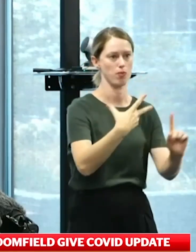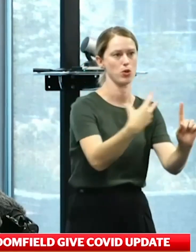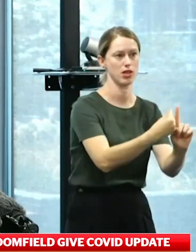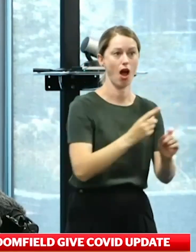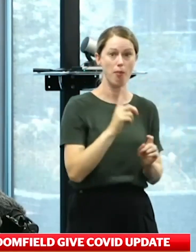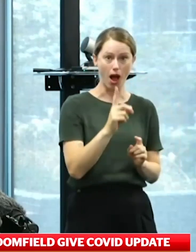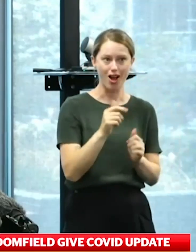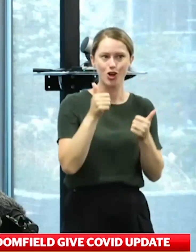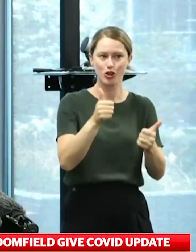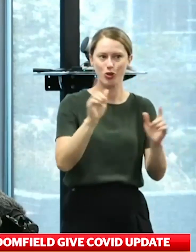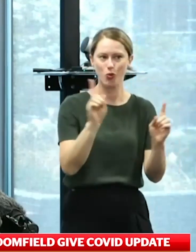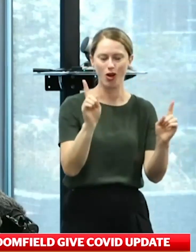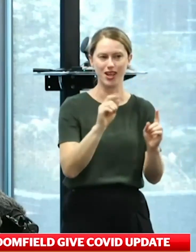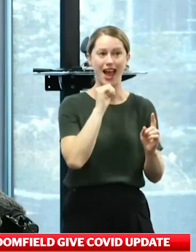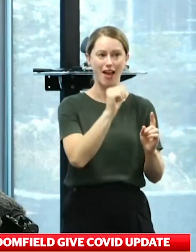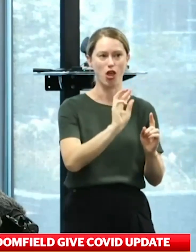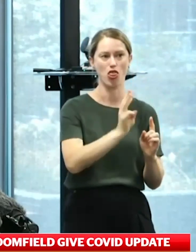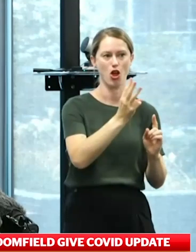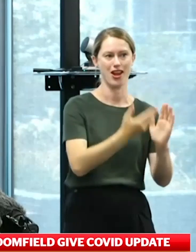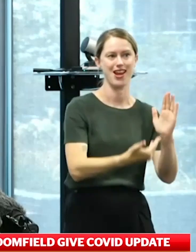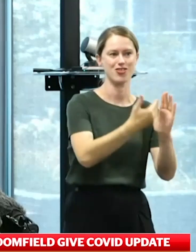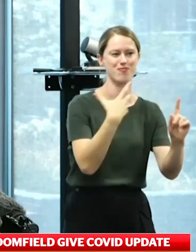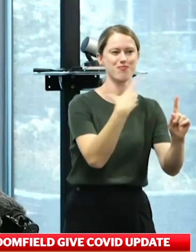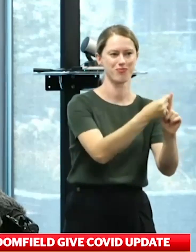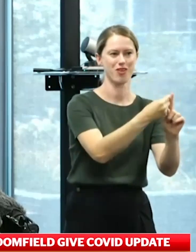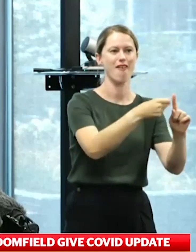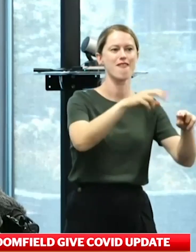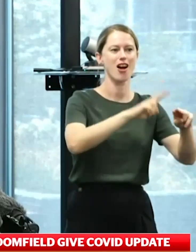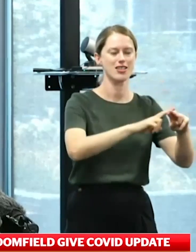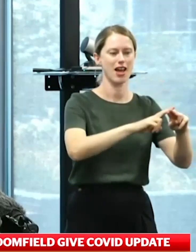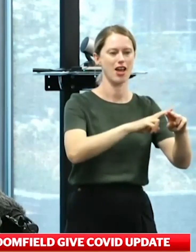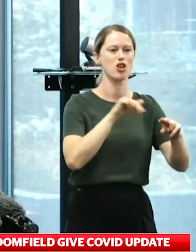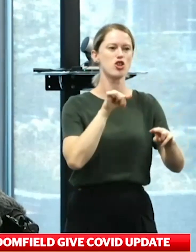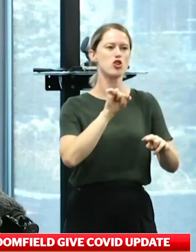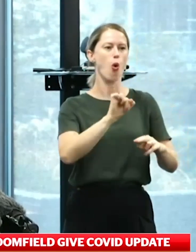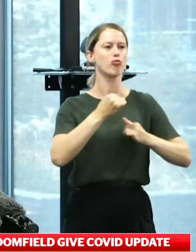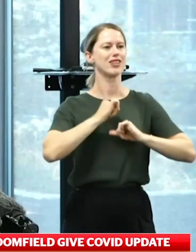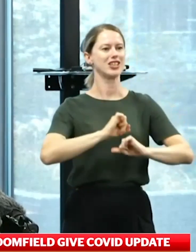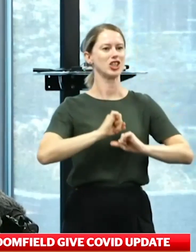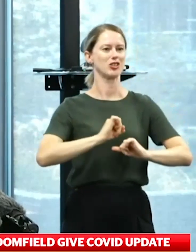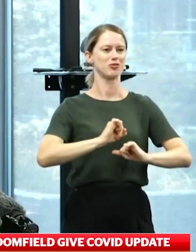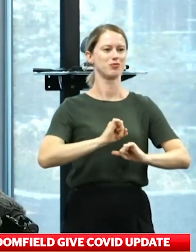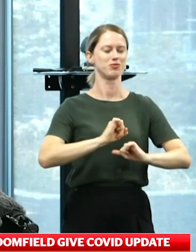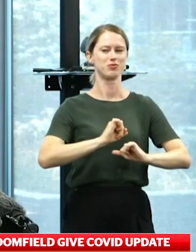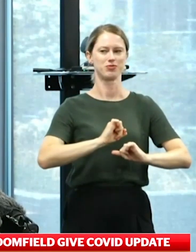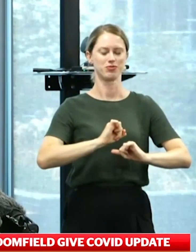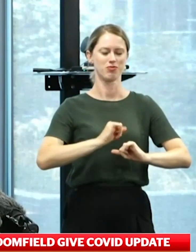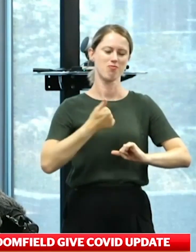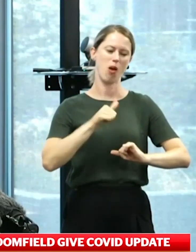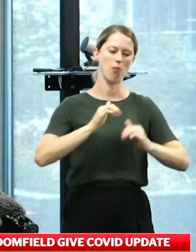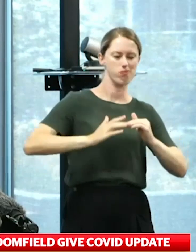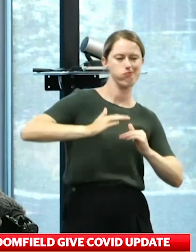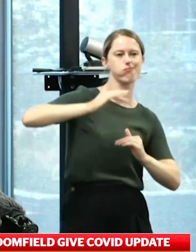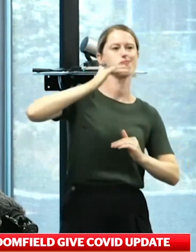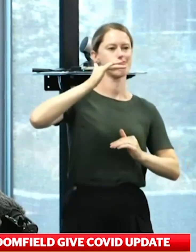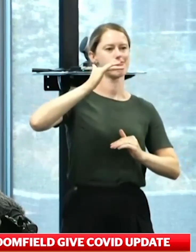that there is clear evidence that with that booster dose of the Pfizer vaccine, that people's protection goes back up to